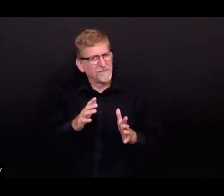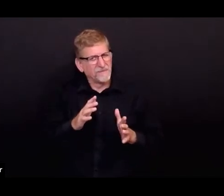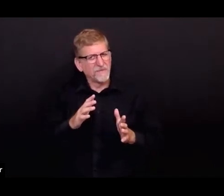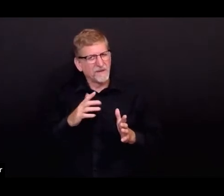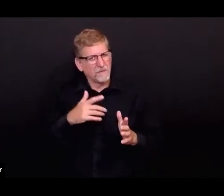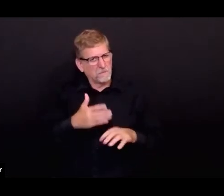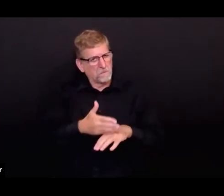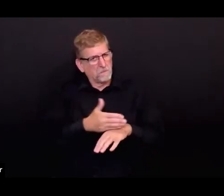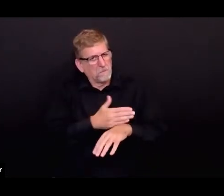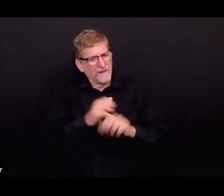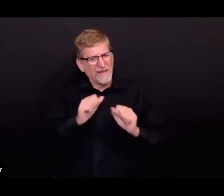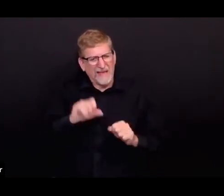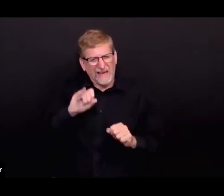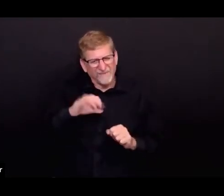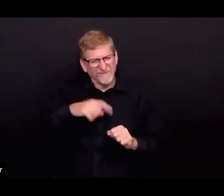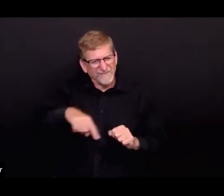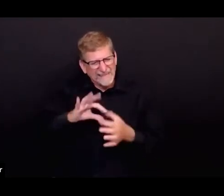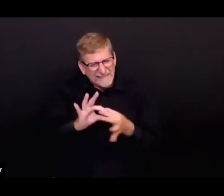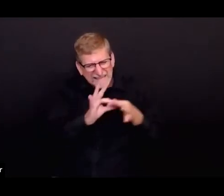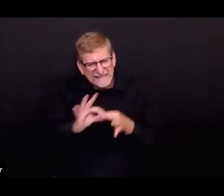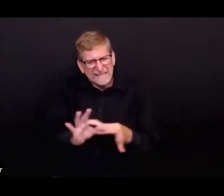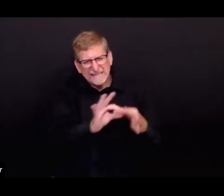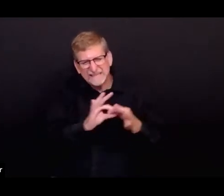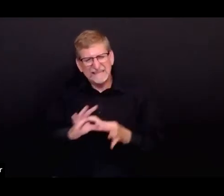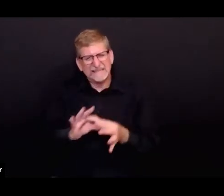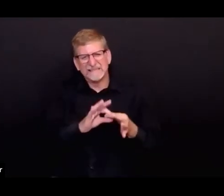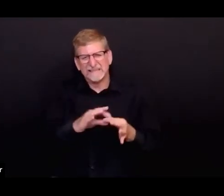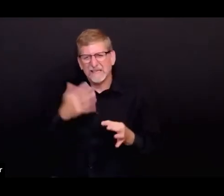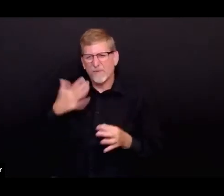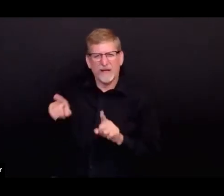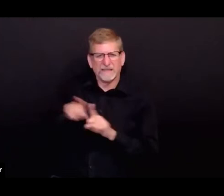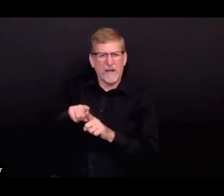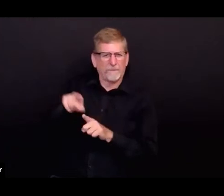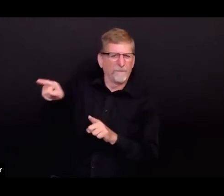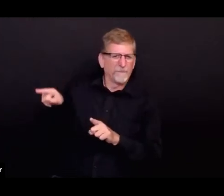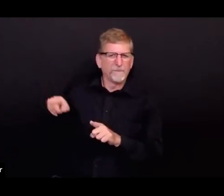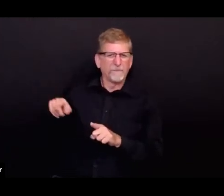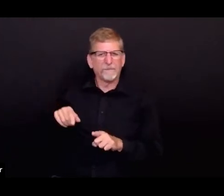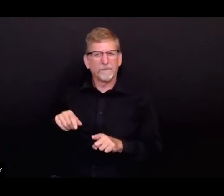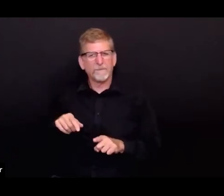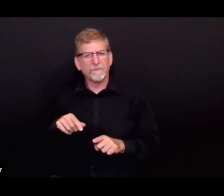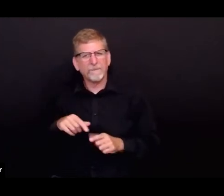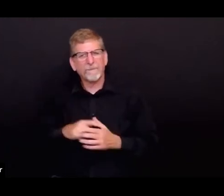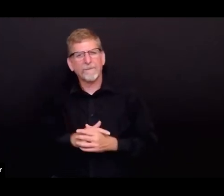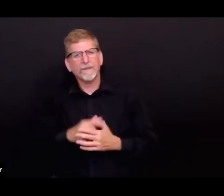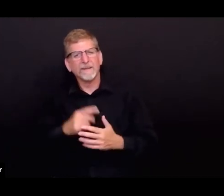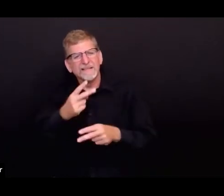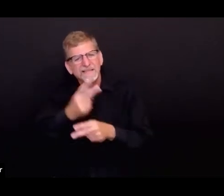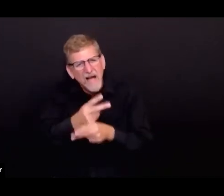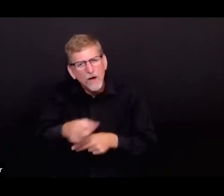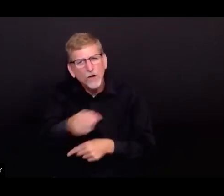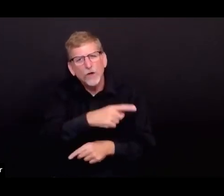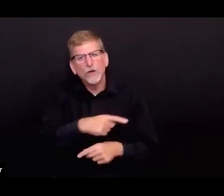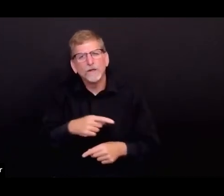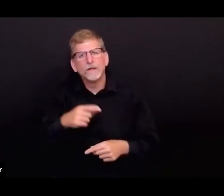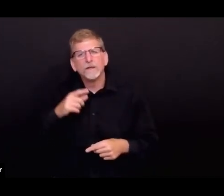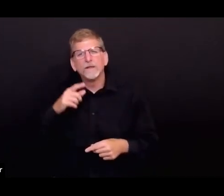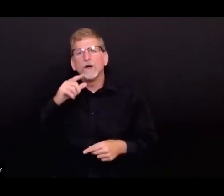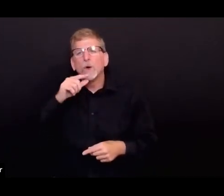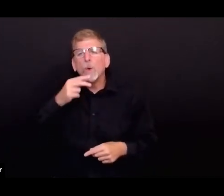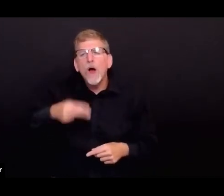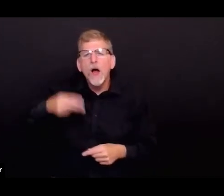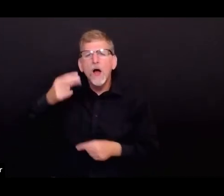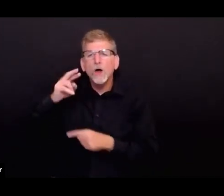both those that are most vulnerable and for those activities that we love so much that we continue doing in granted in